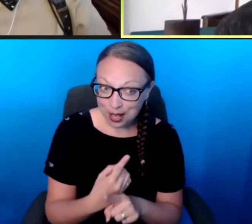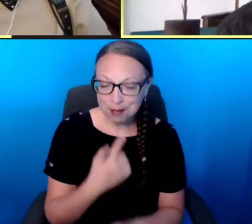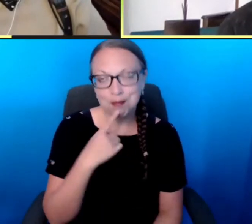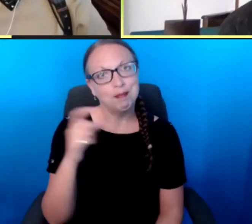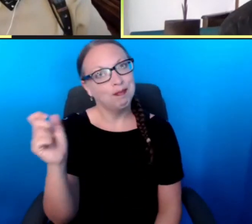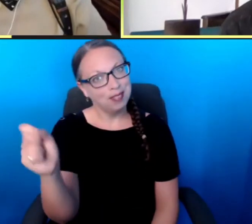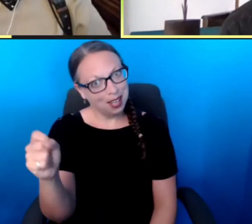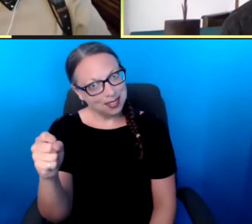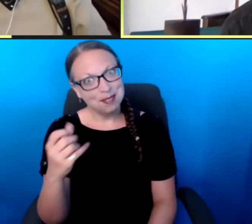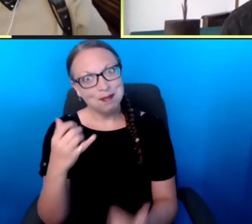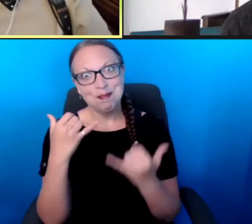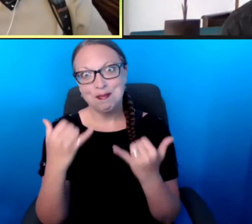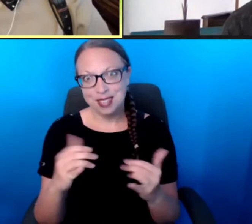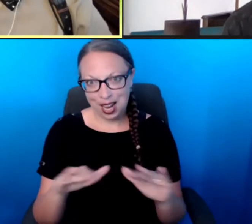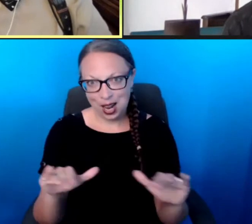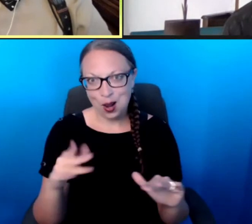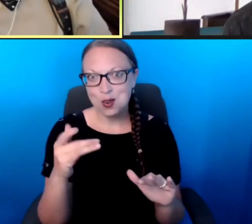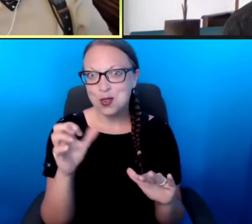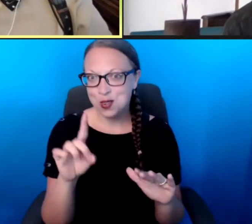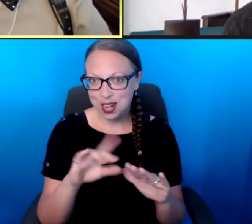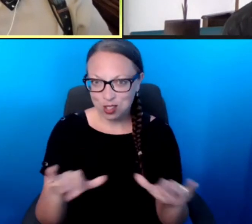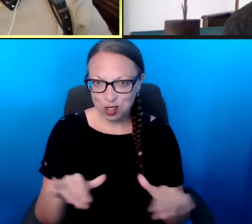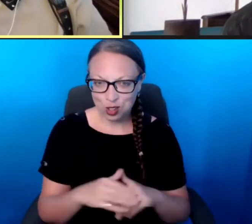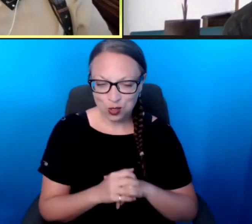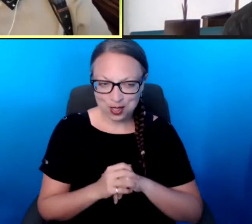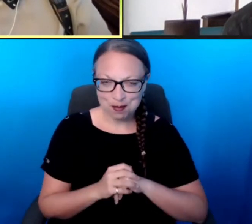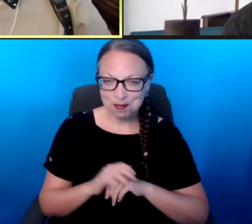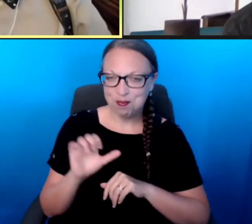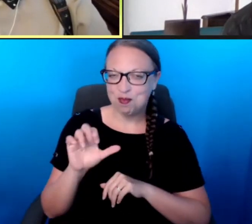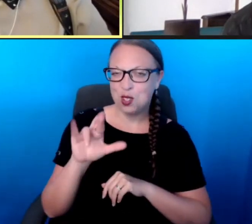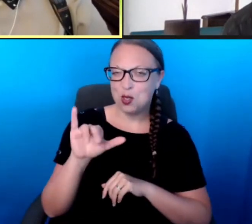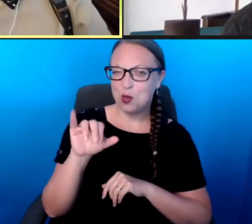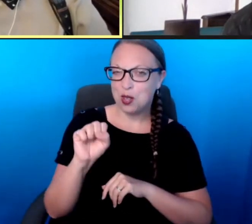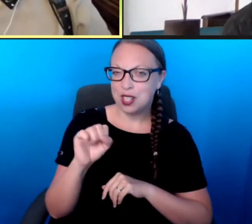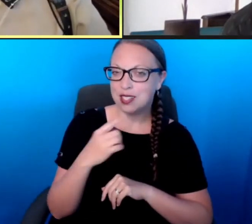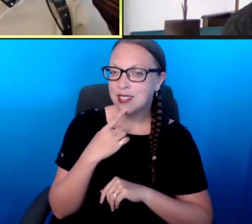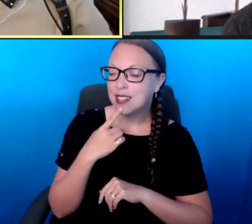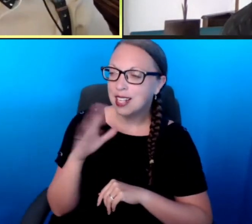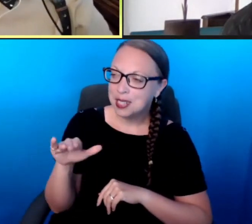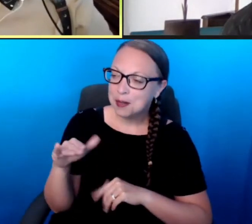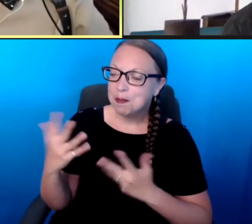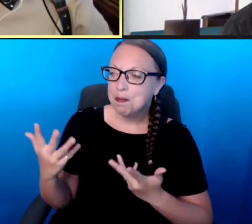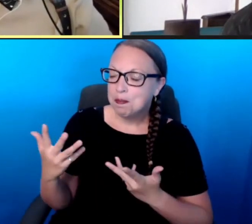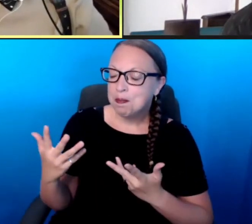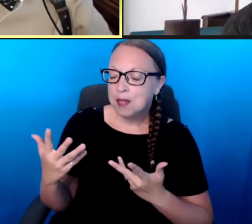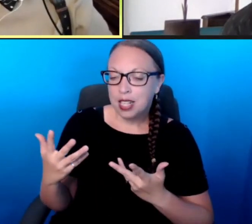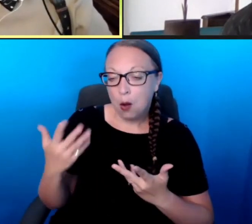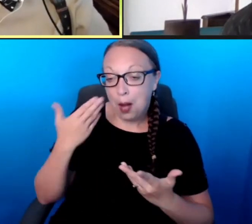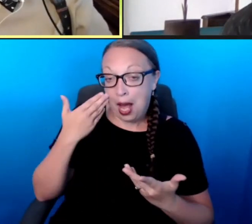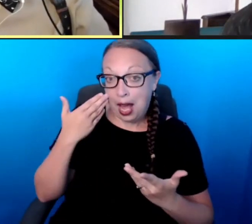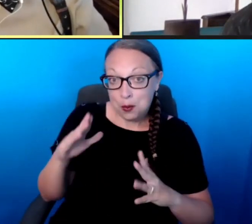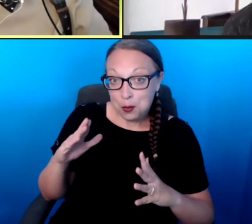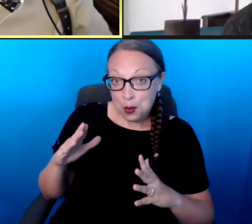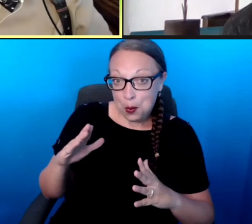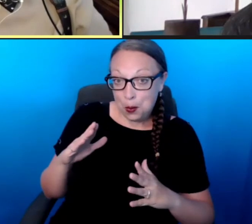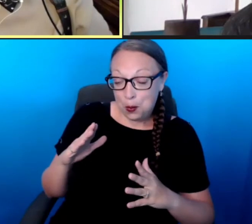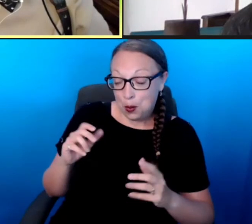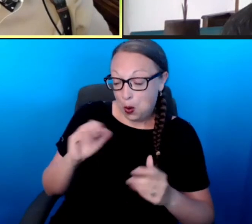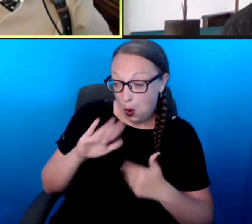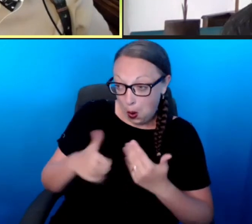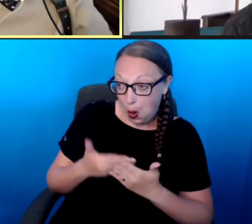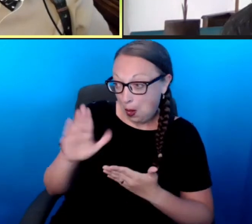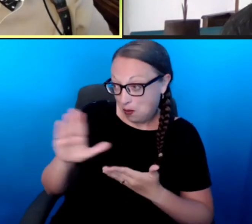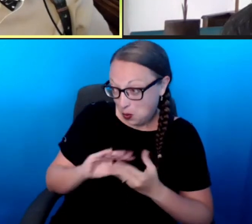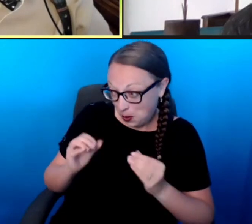yeah. Yes, that's great. Well, all right. I want to, because like I said, I don't know all this like Jeff knows about you.